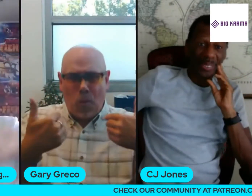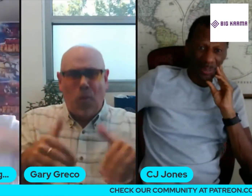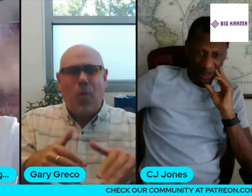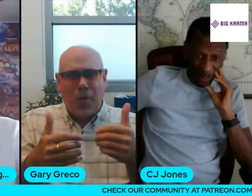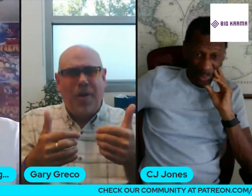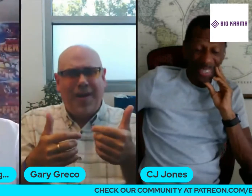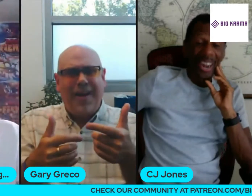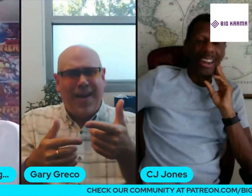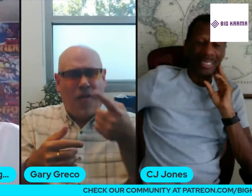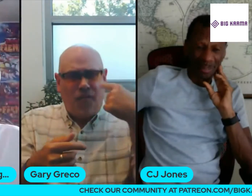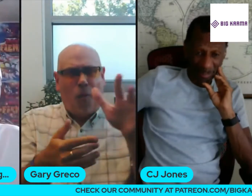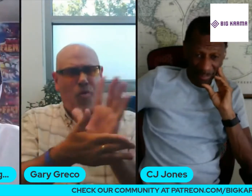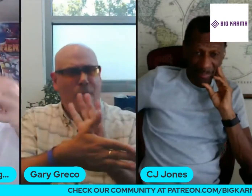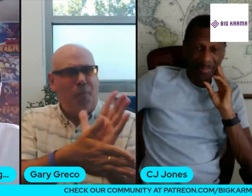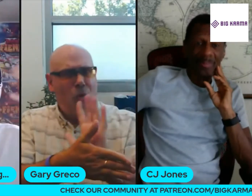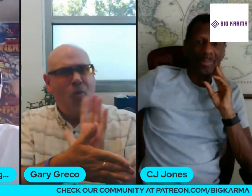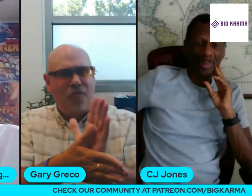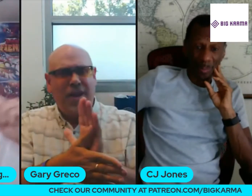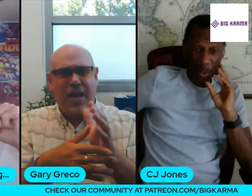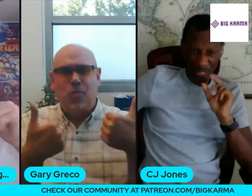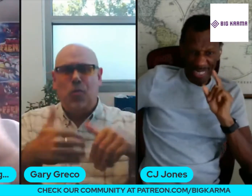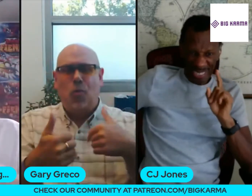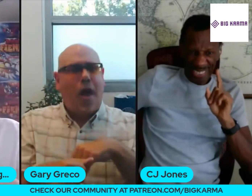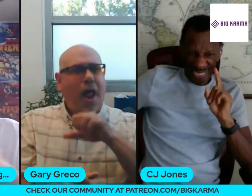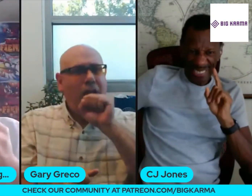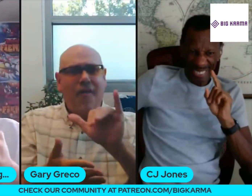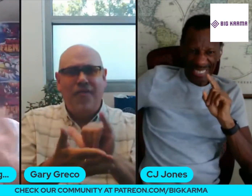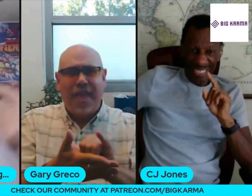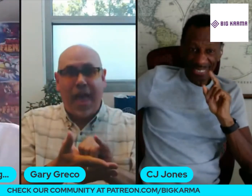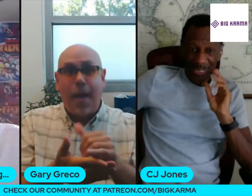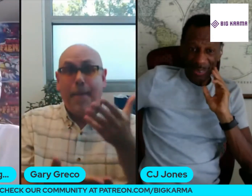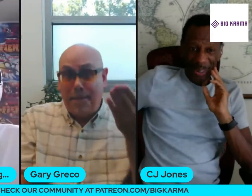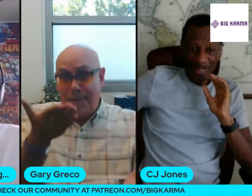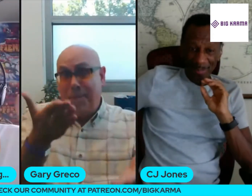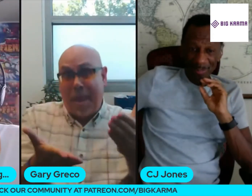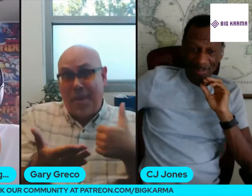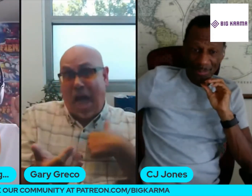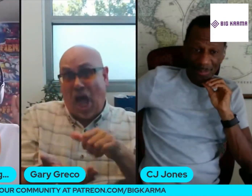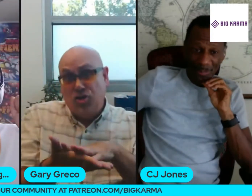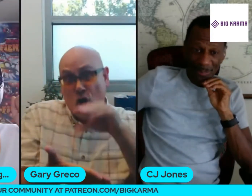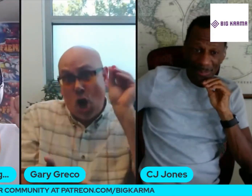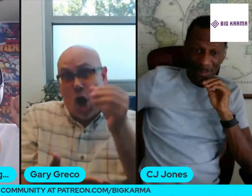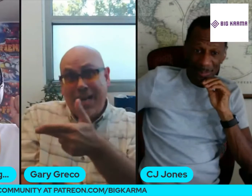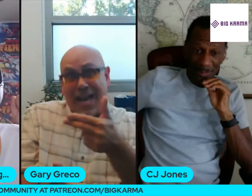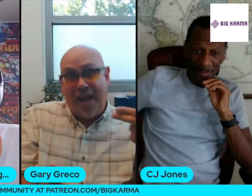the cinema and for the universe, which I love. Maybe that's the one I should learn.